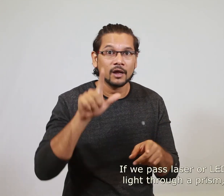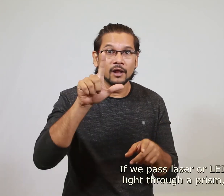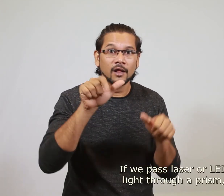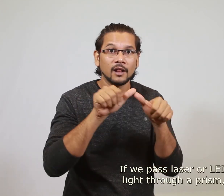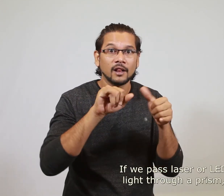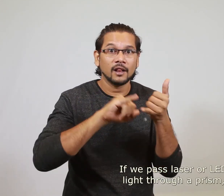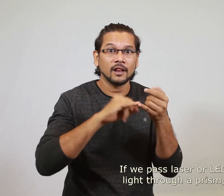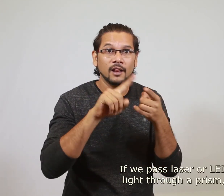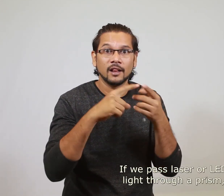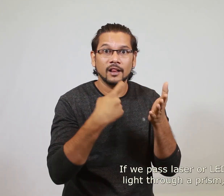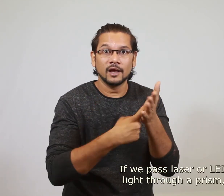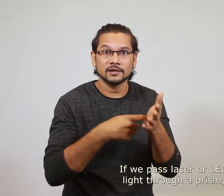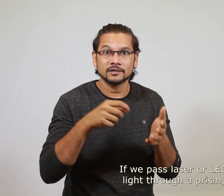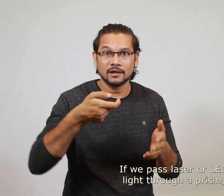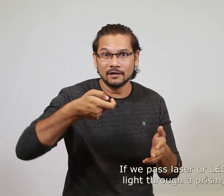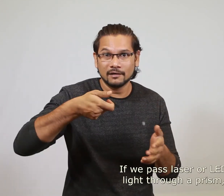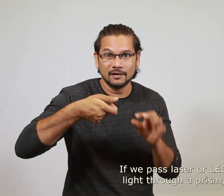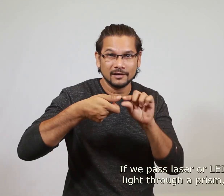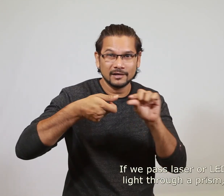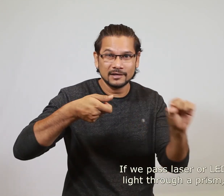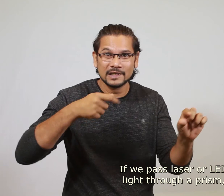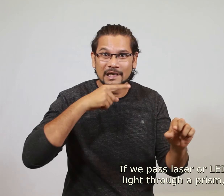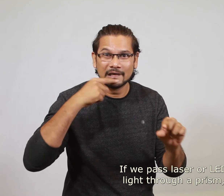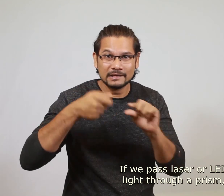If we pass laser or LED light through a prism,